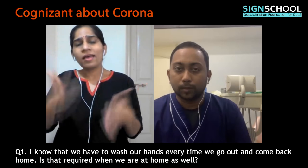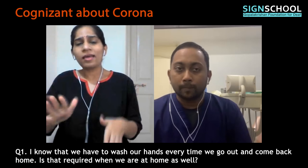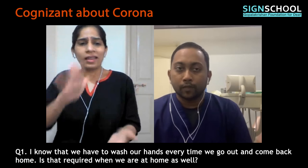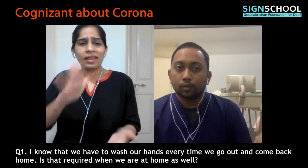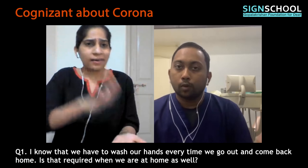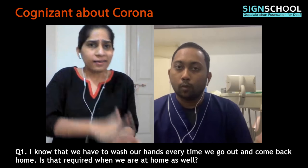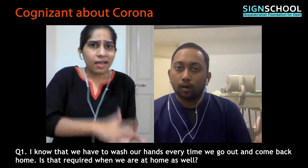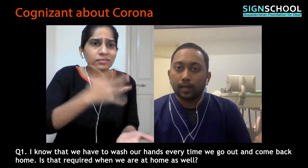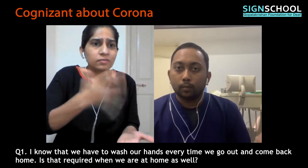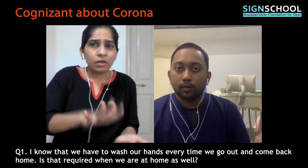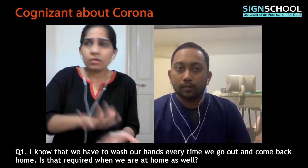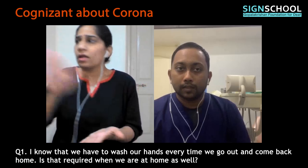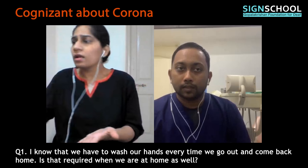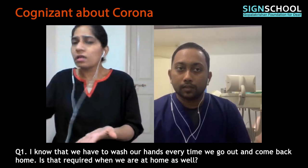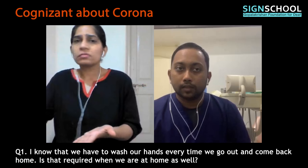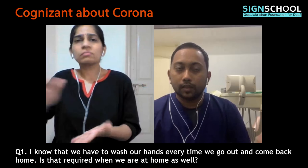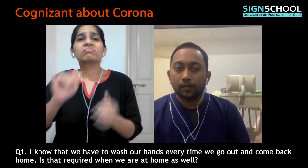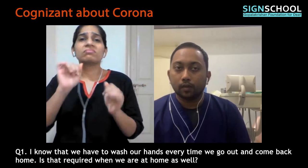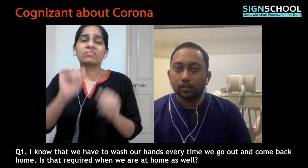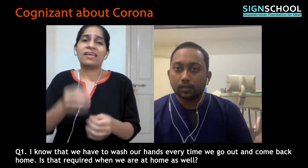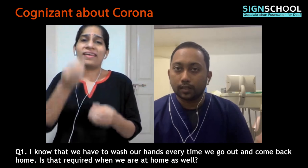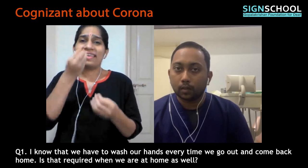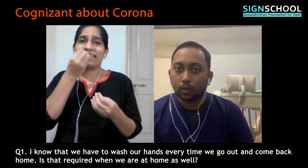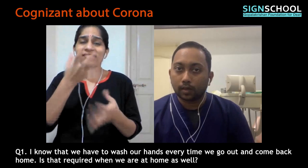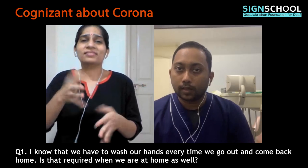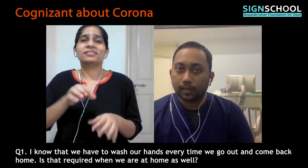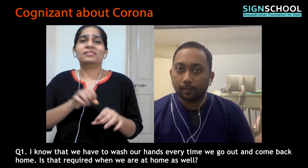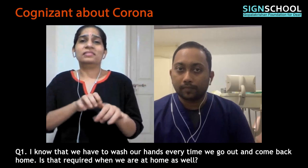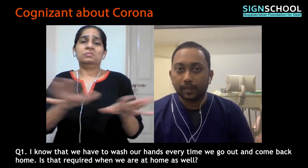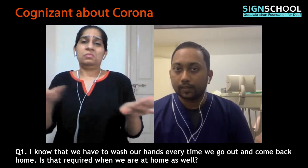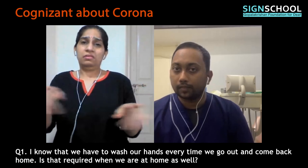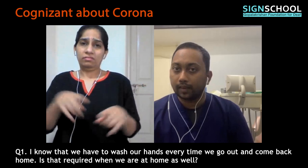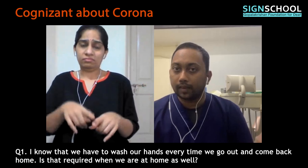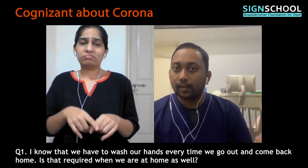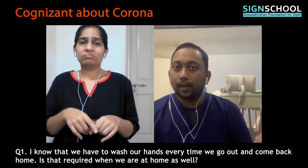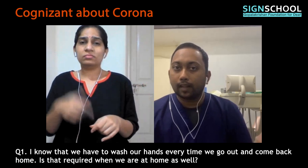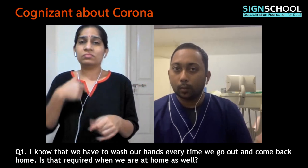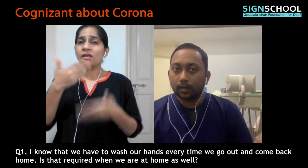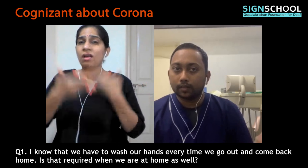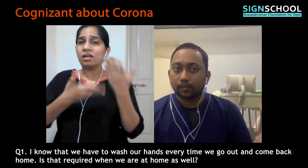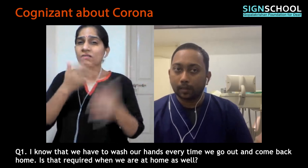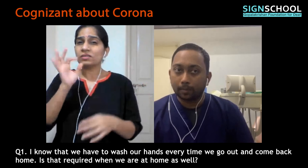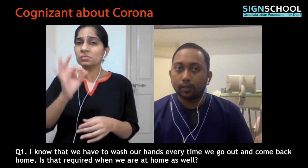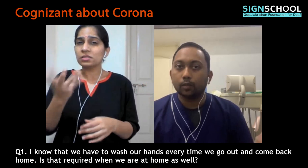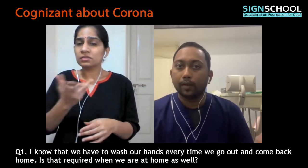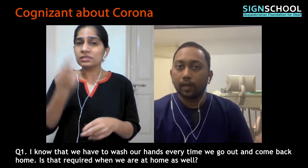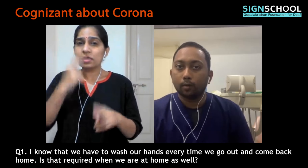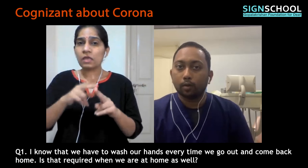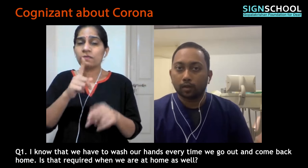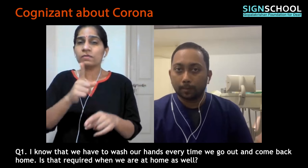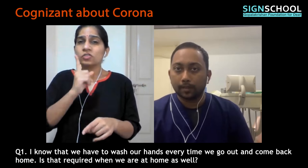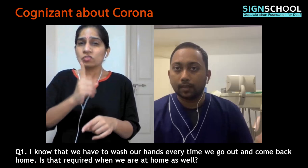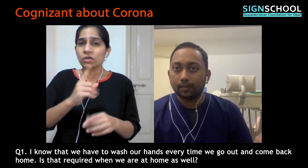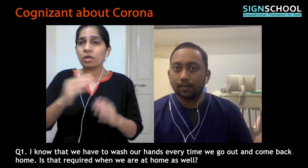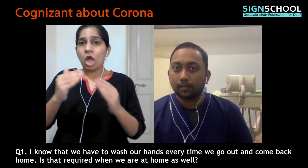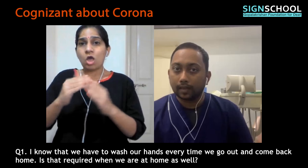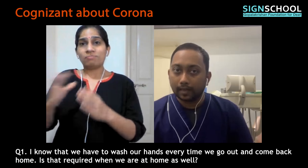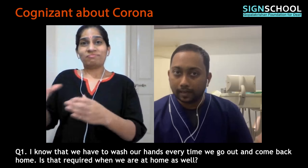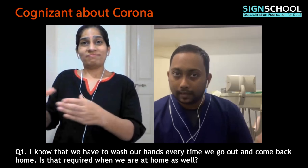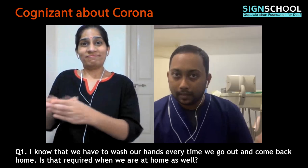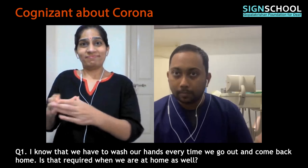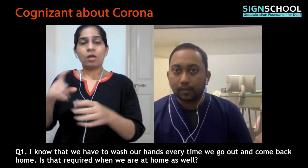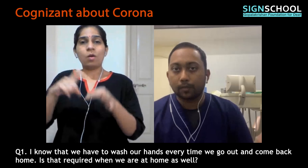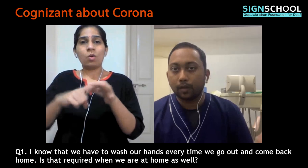the germs. So what I would advise is, if you are in strict quarantine, then it's fine. Otherwise, if somebody is going out or coming